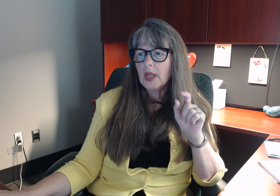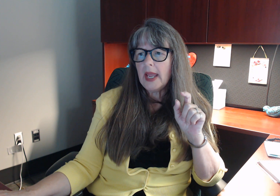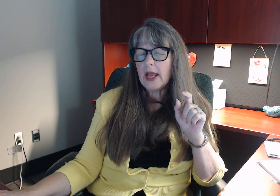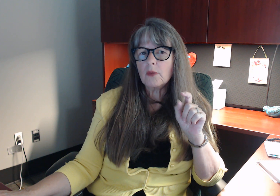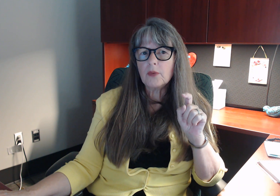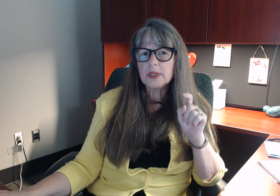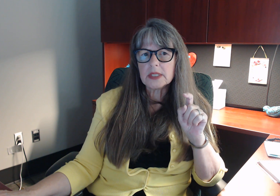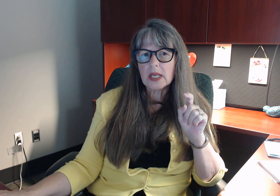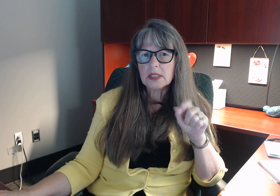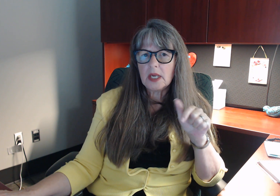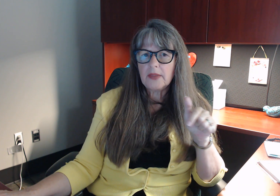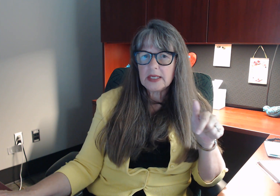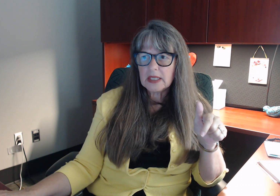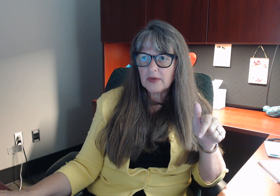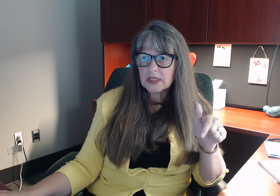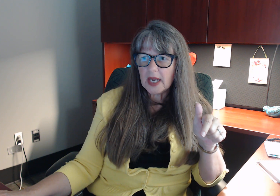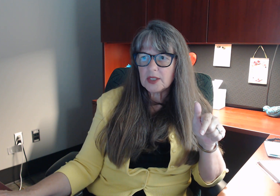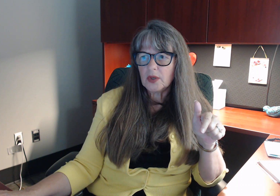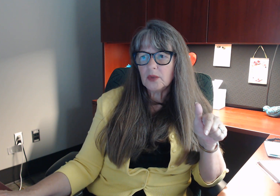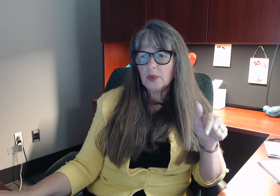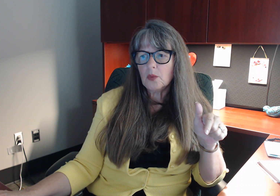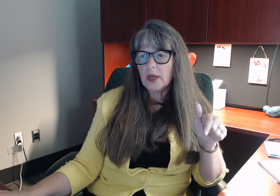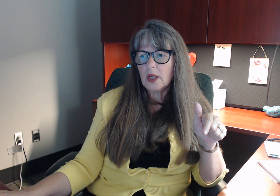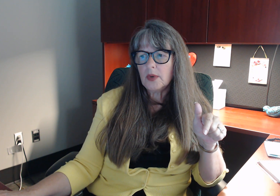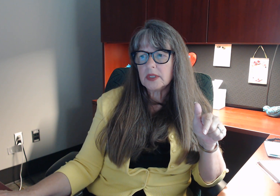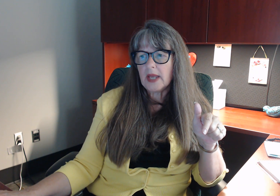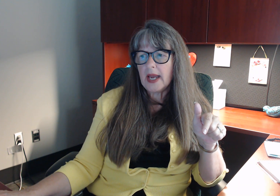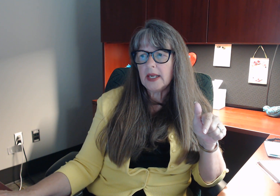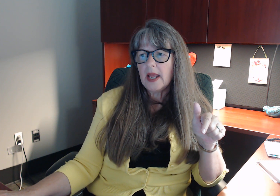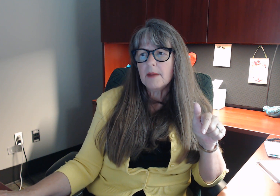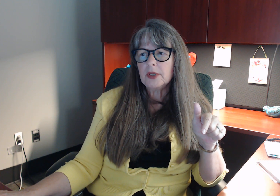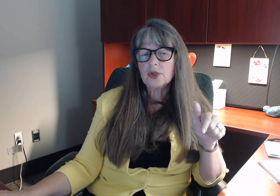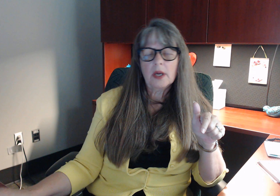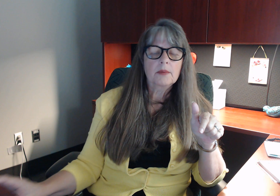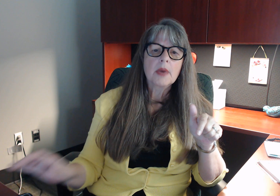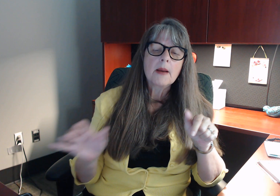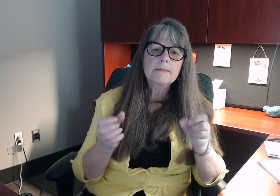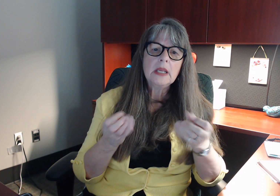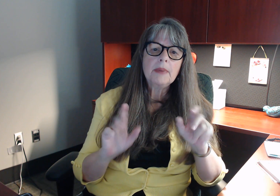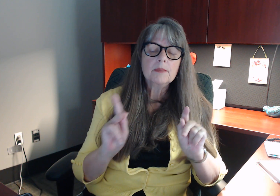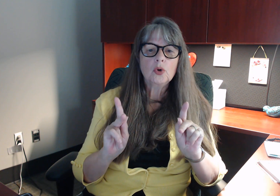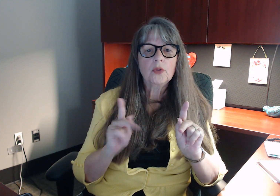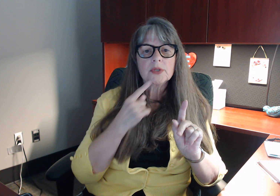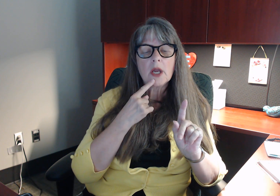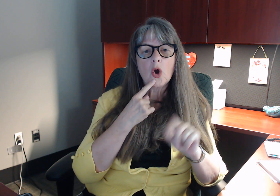and I know we've already discussed a lot of Thanksgiving signs, so I didn't really want to go into that. But many people, they'll say, oh, what are